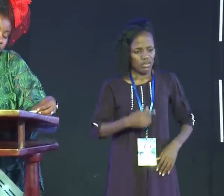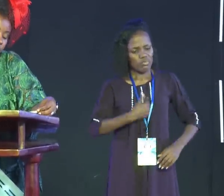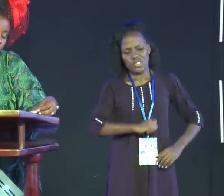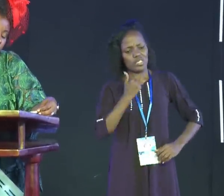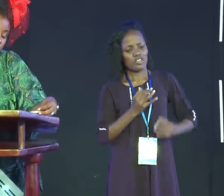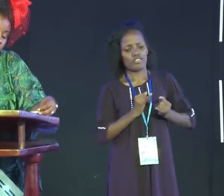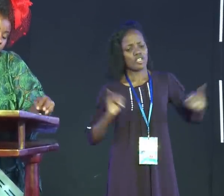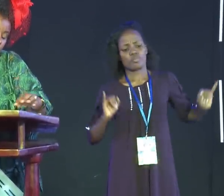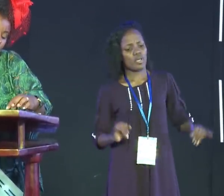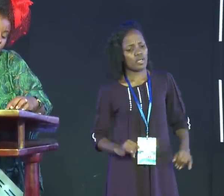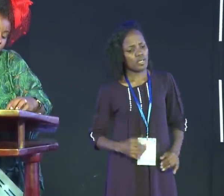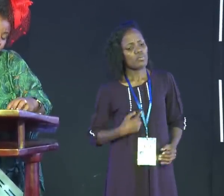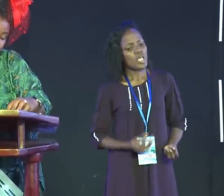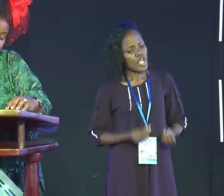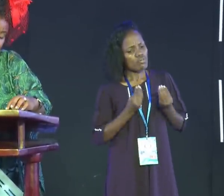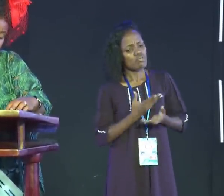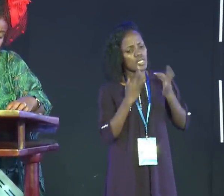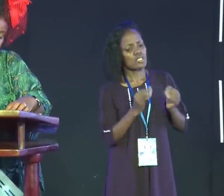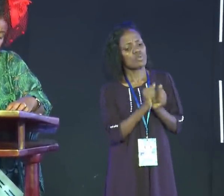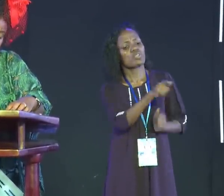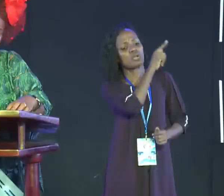When you feel you can do it without him,